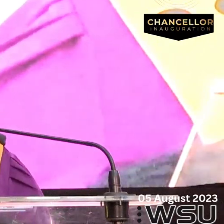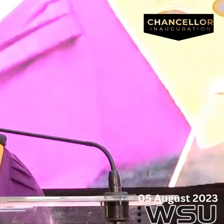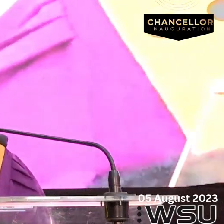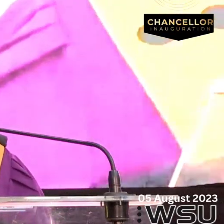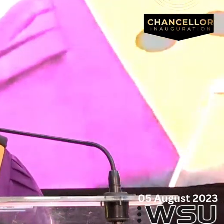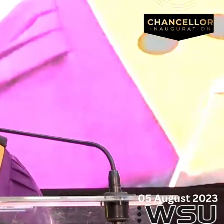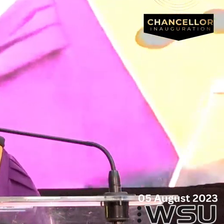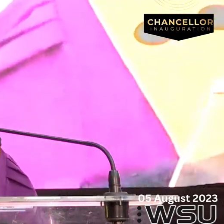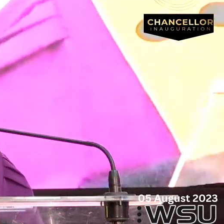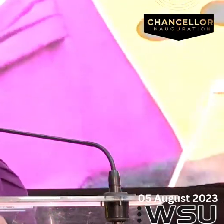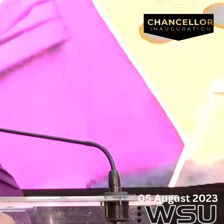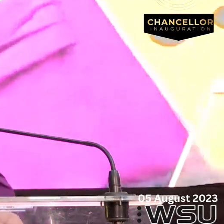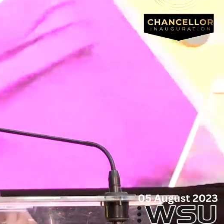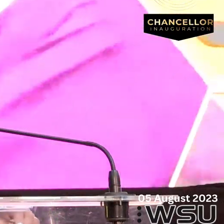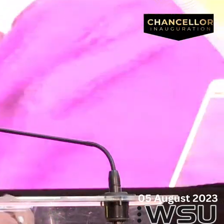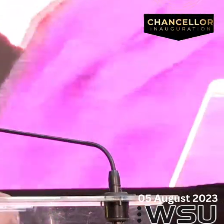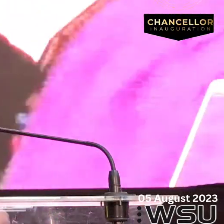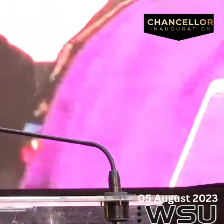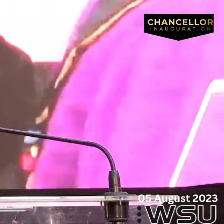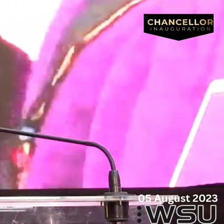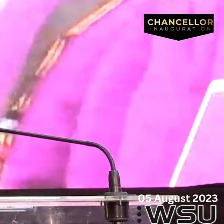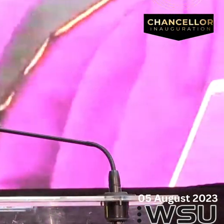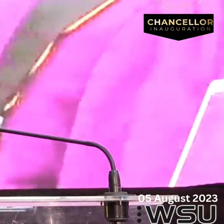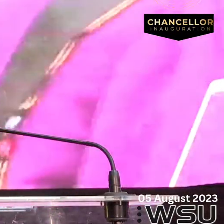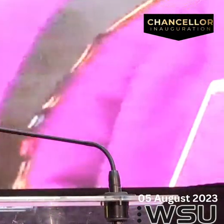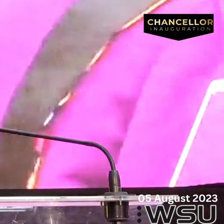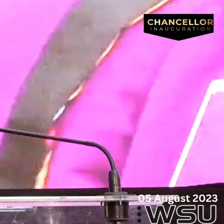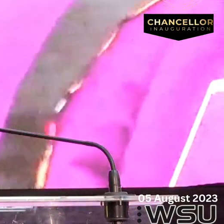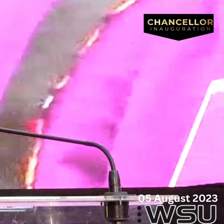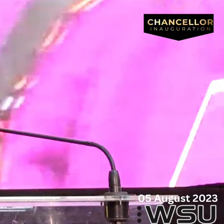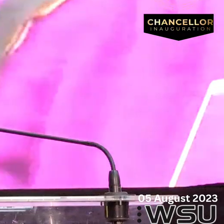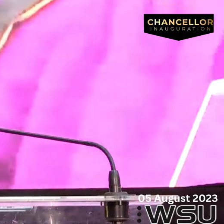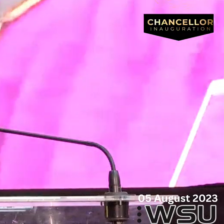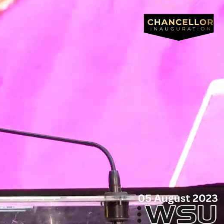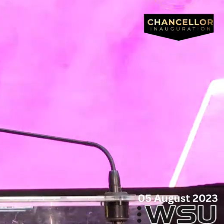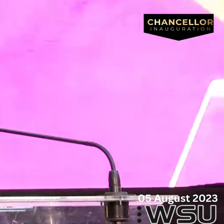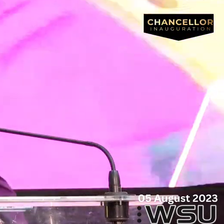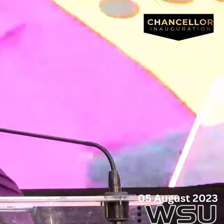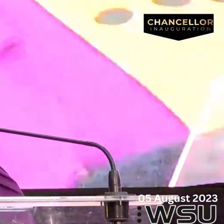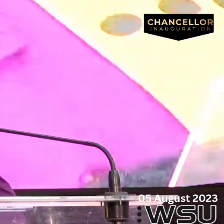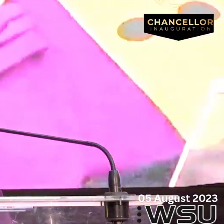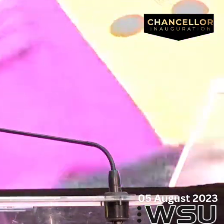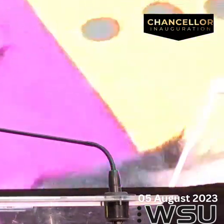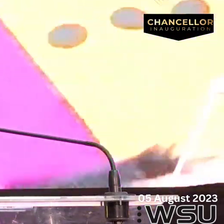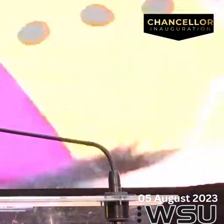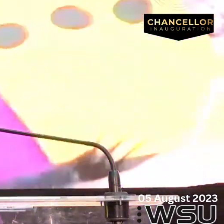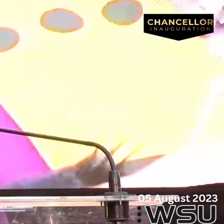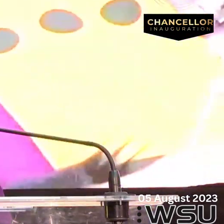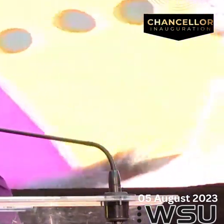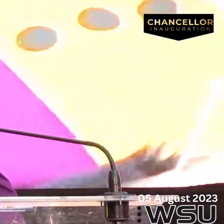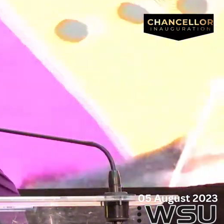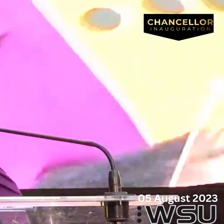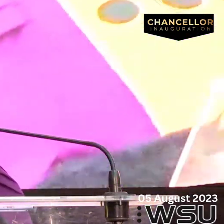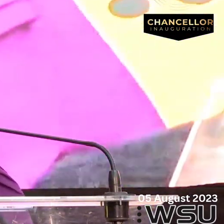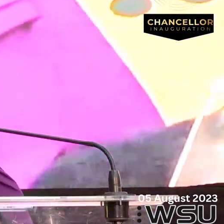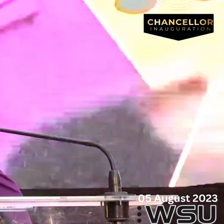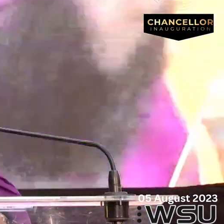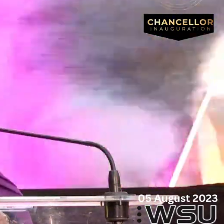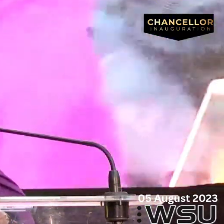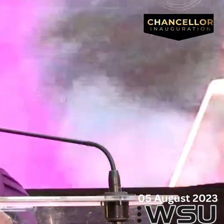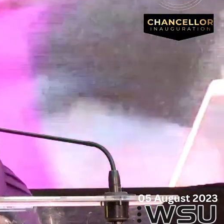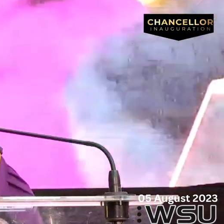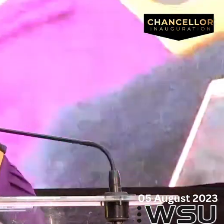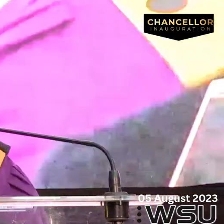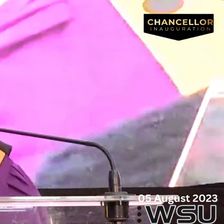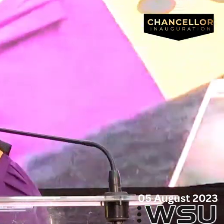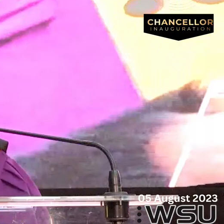eSaika, bakhona nabo namhlanje, yes. Thank you so much for coming. Nezihlobo zam